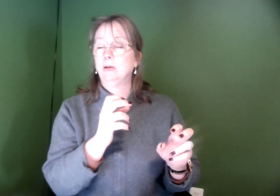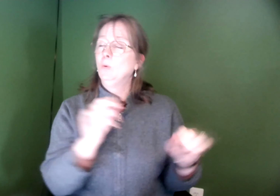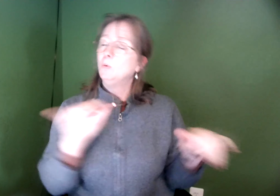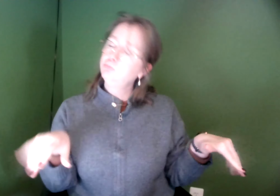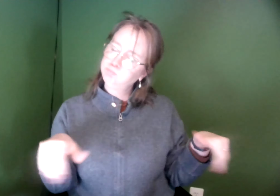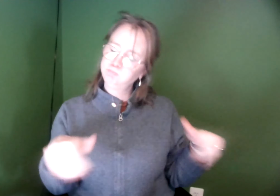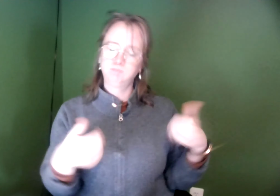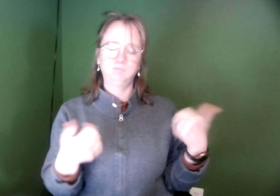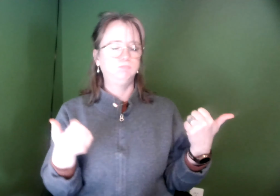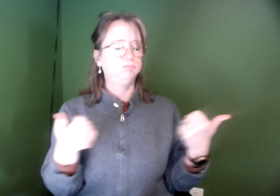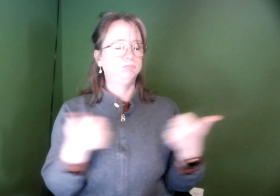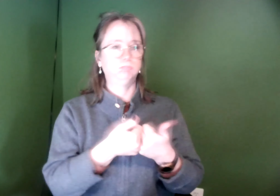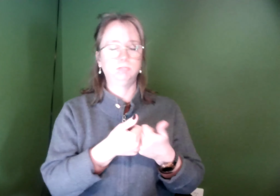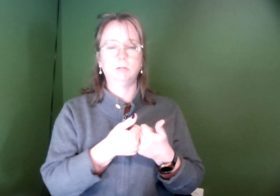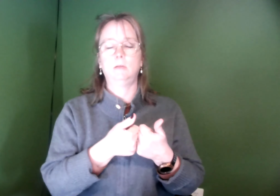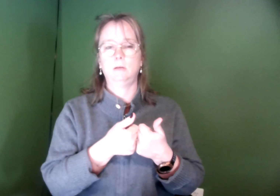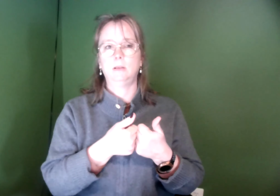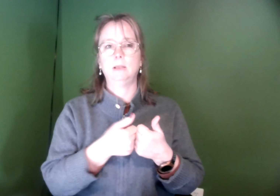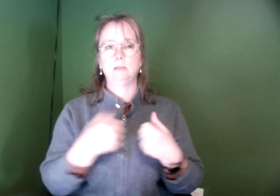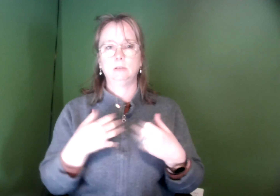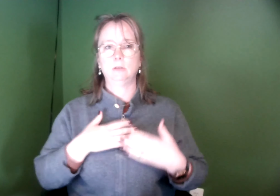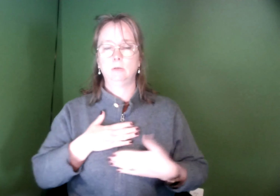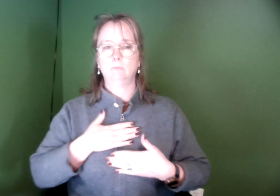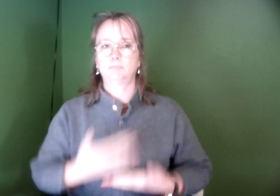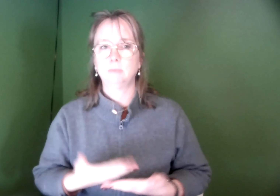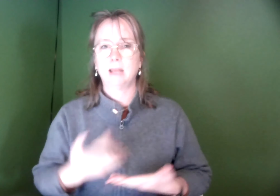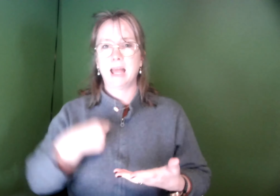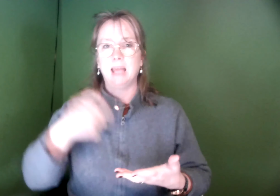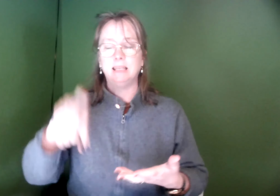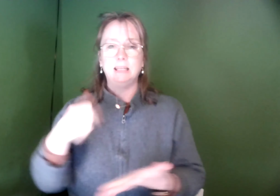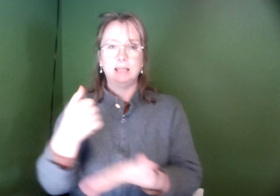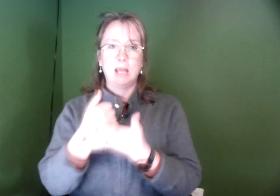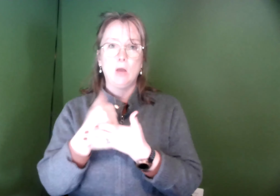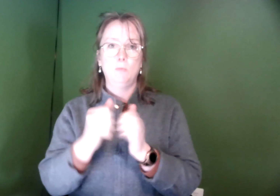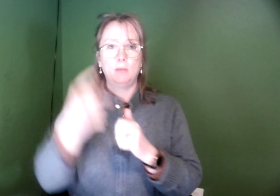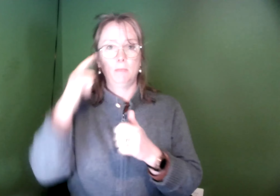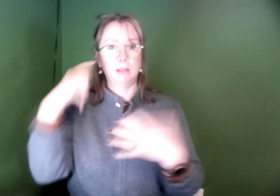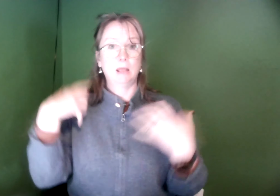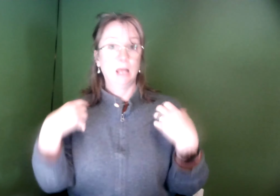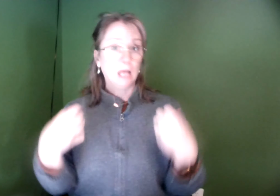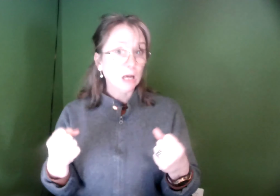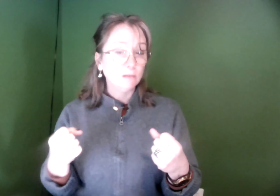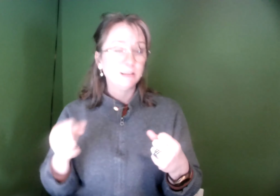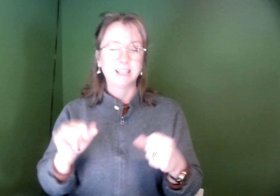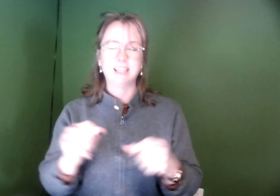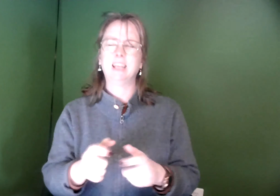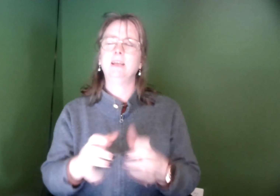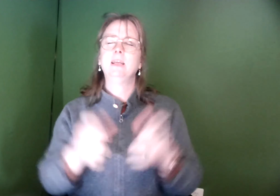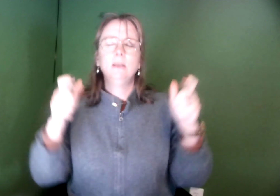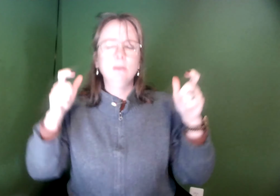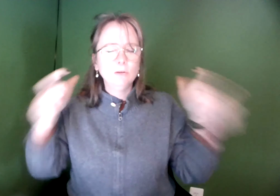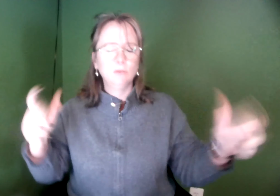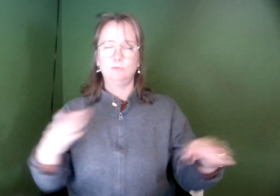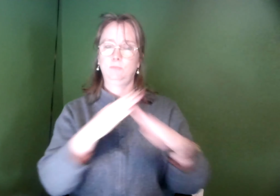think we have a huge barrier there. So it's not just financial, and I think by breaking